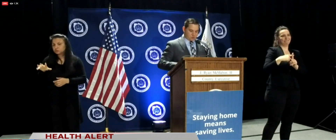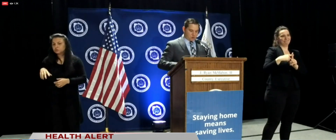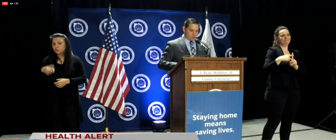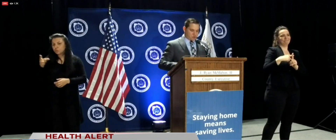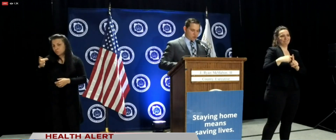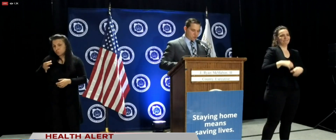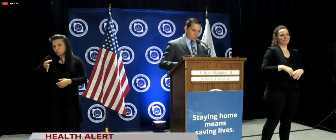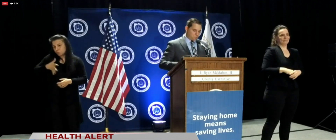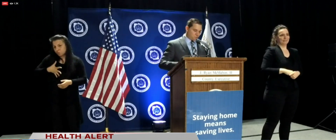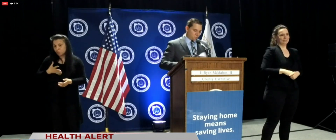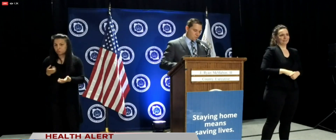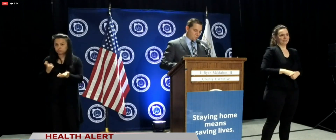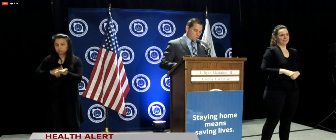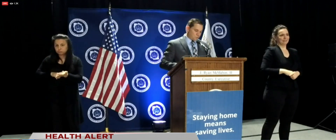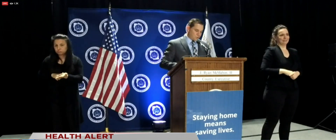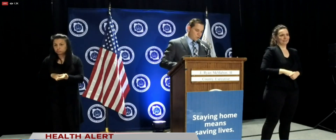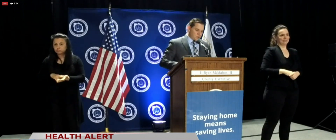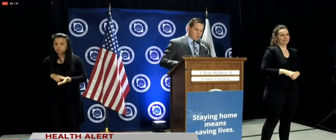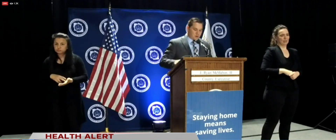as we always do.